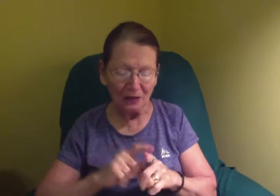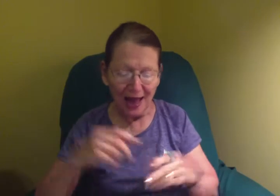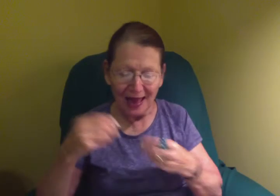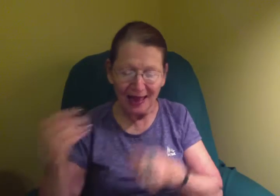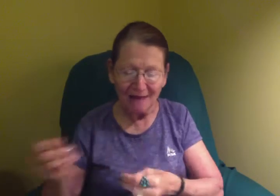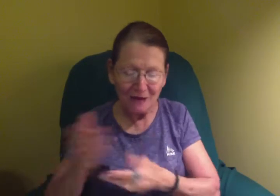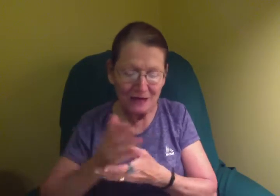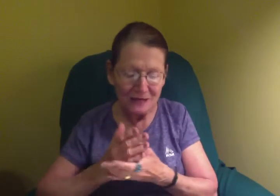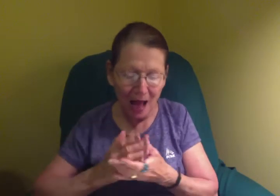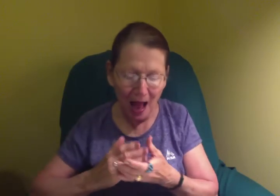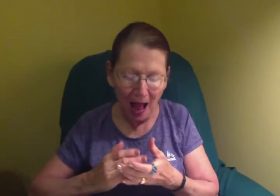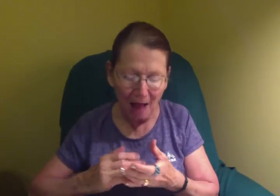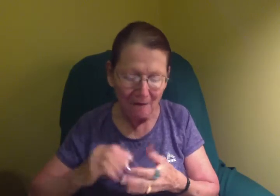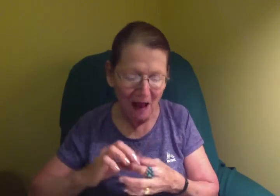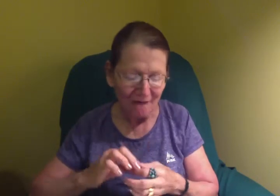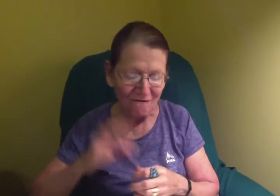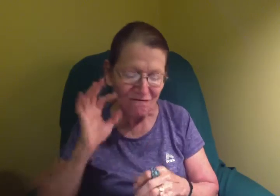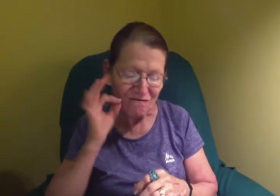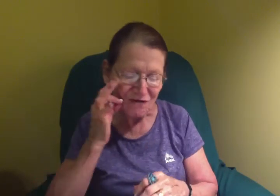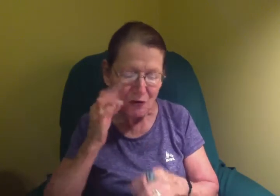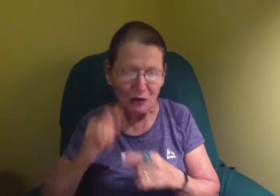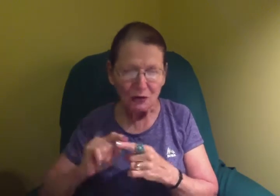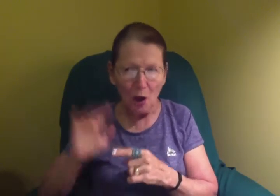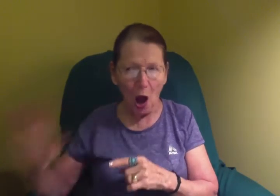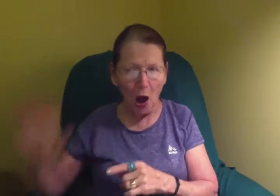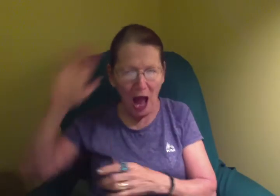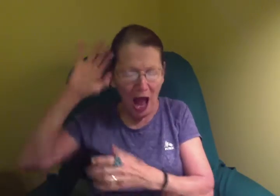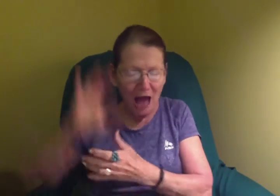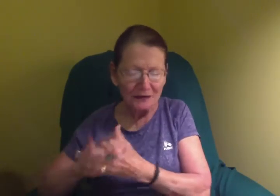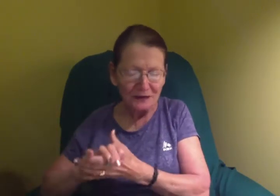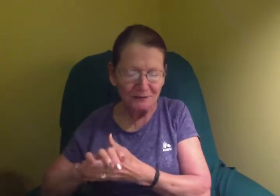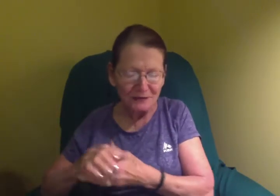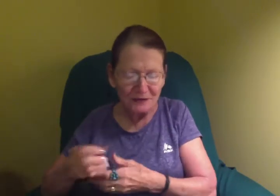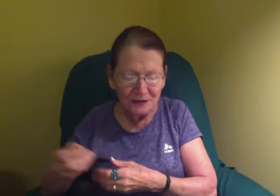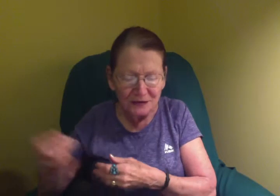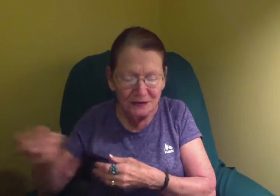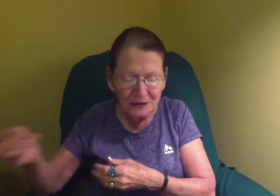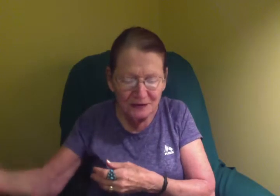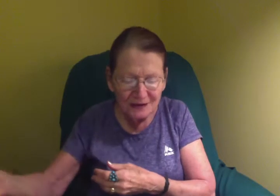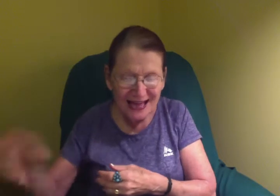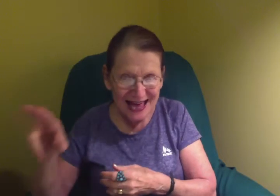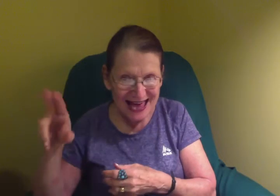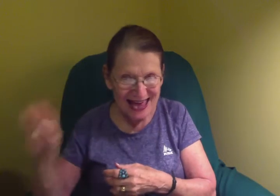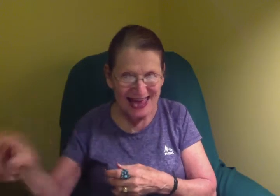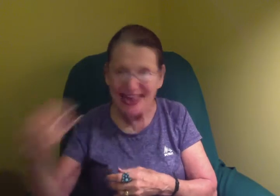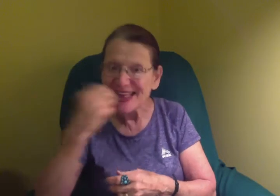is have to do. I think